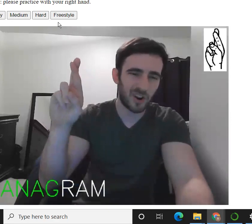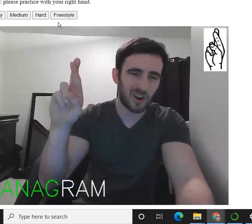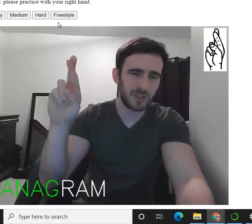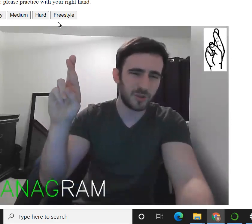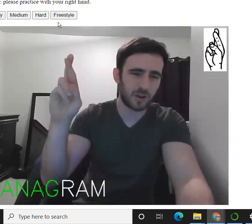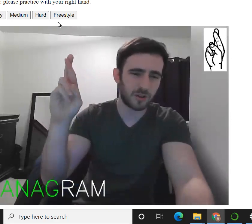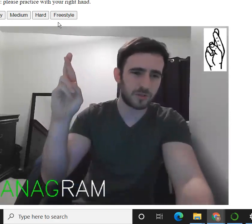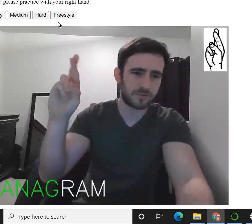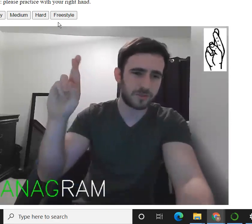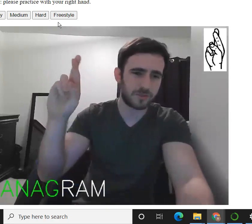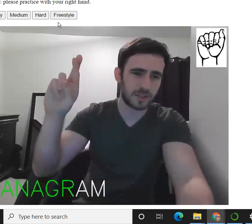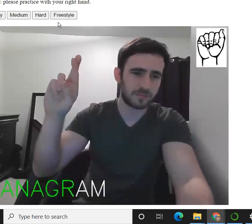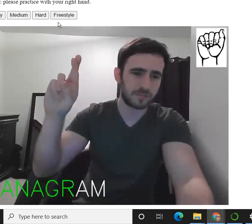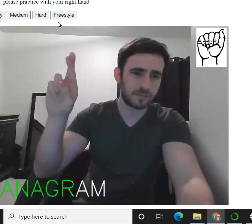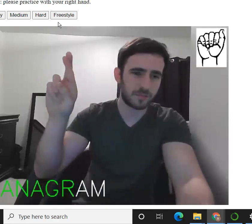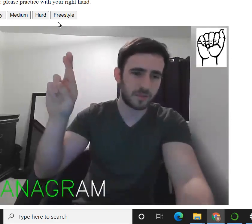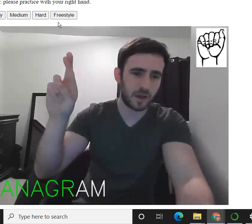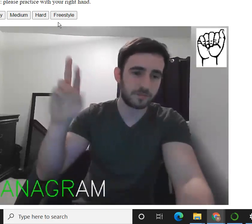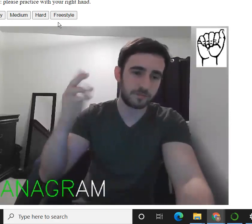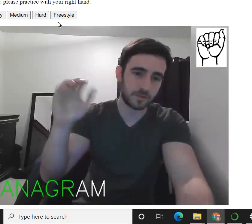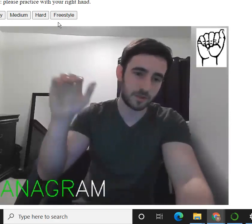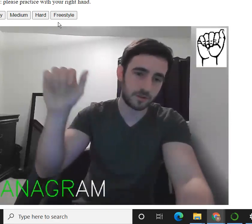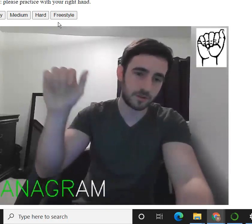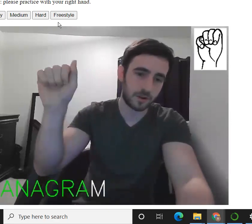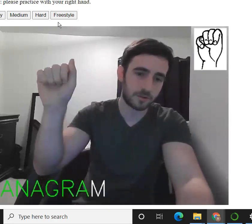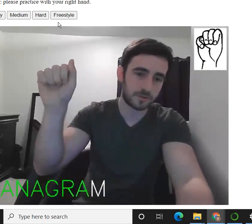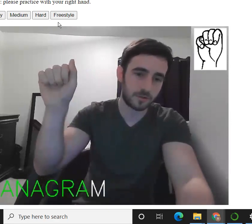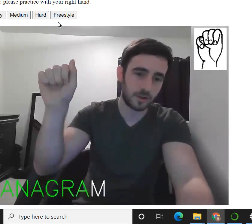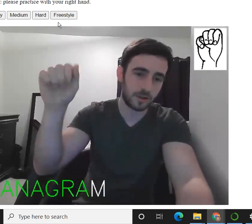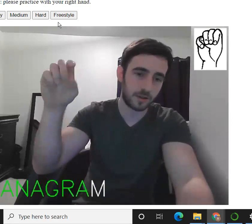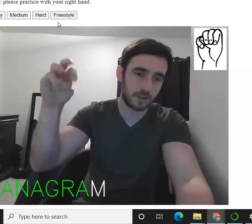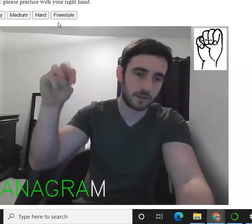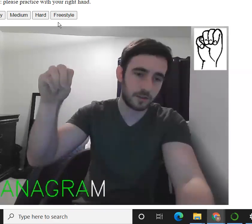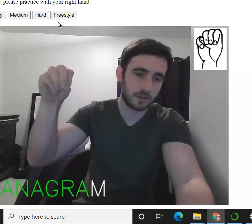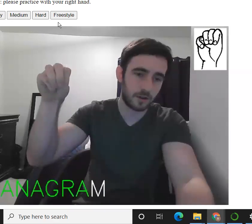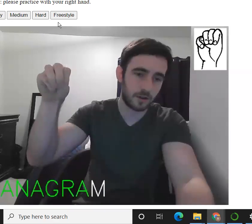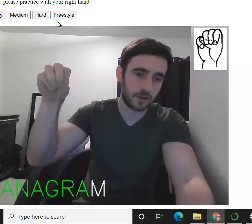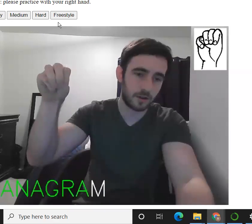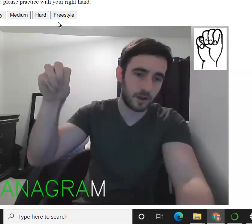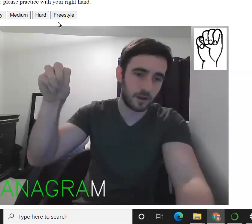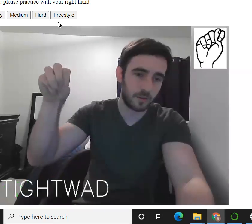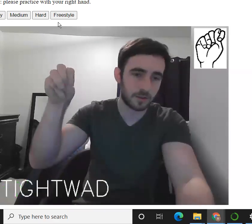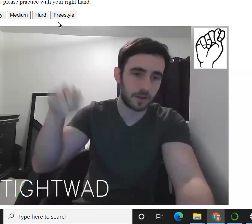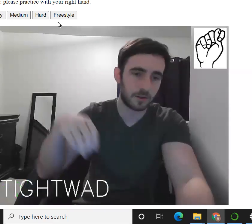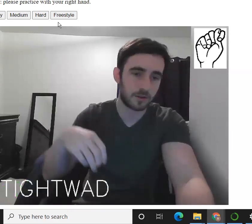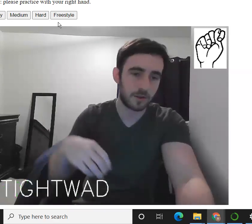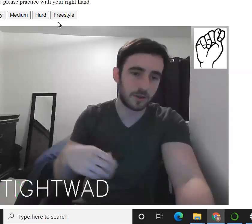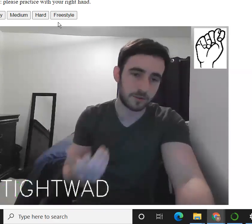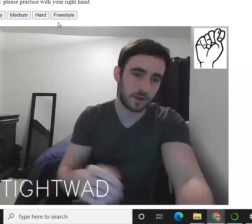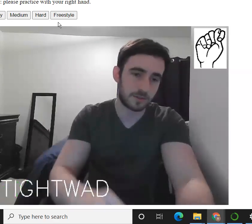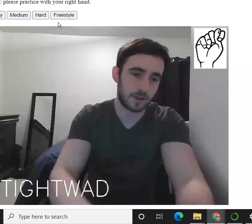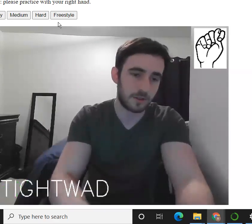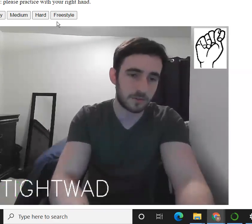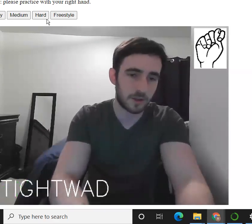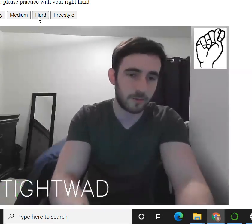R and U are a little finicky. They're the Argos. So A and then, you know, M. And once you get the letter, it'll freeze for